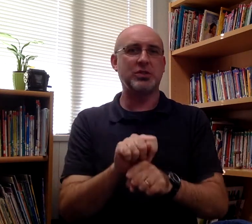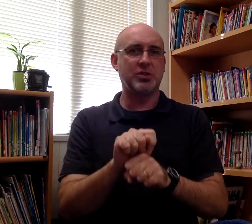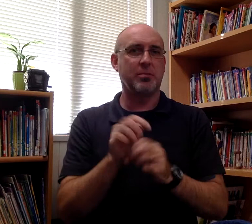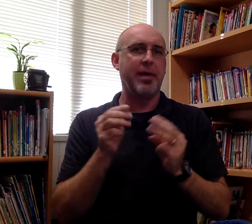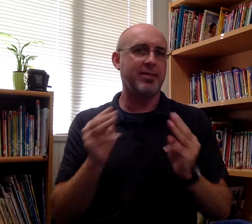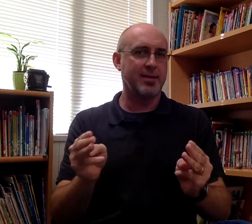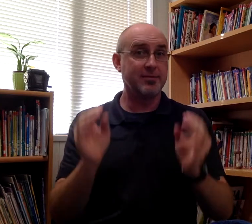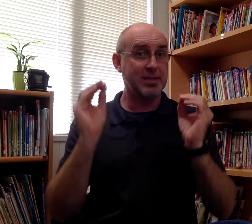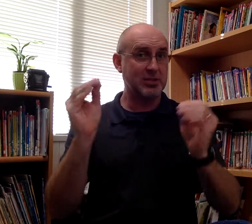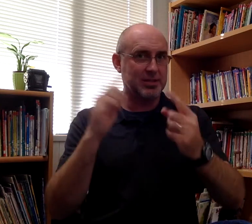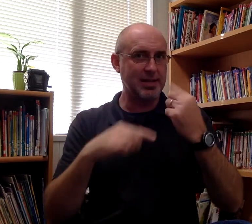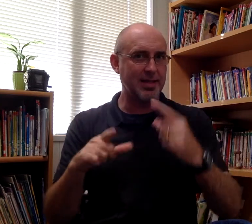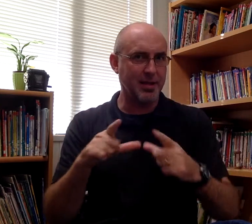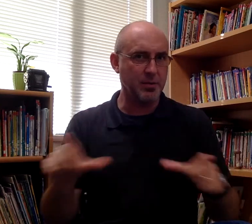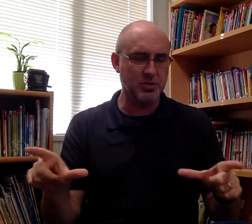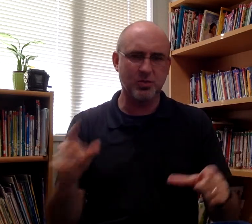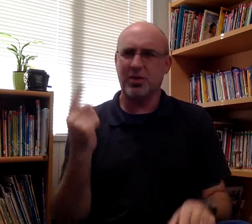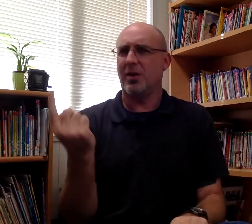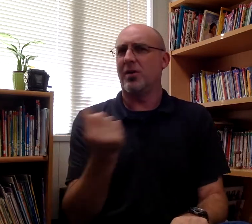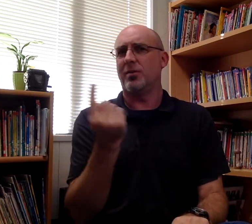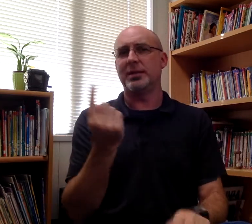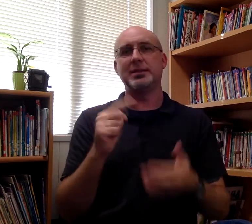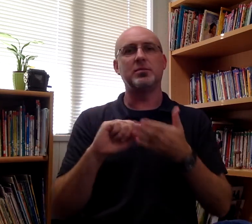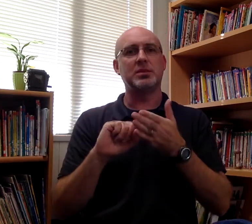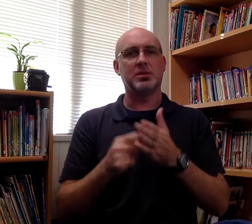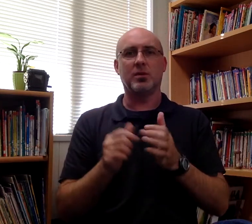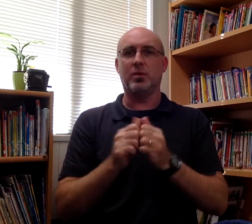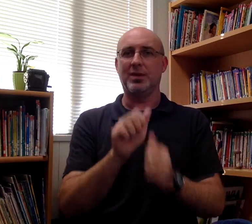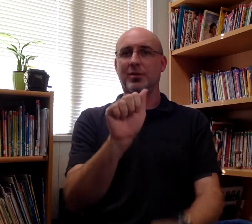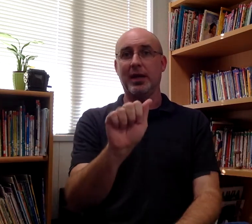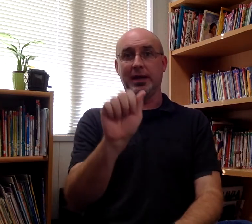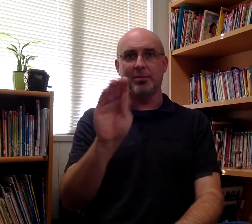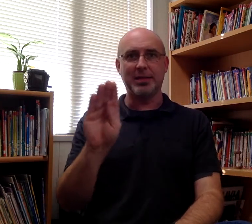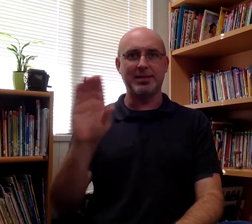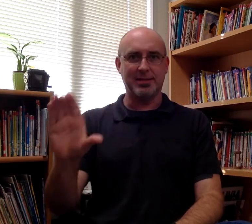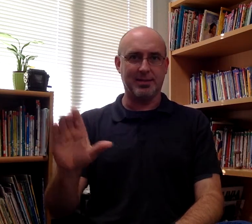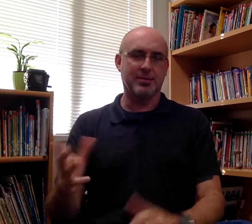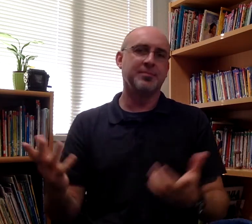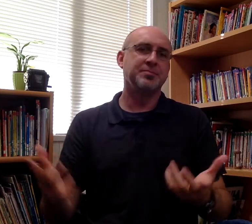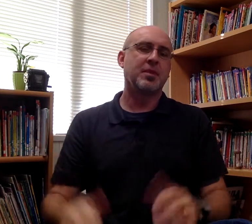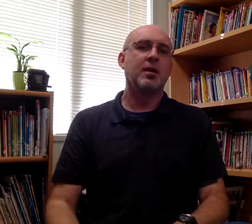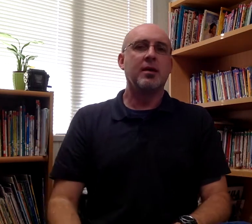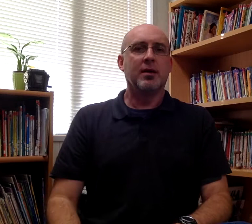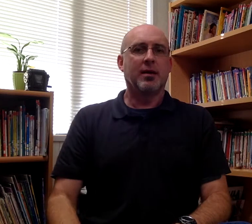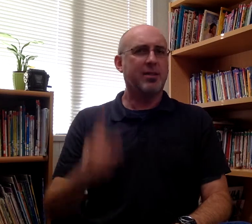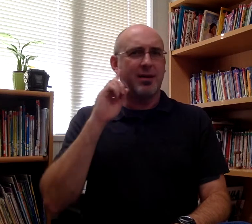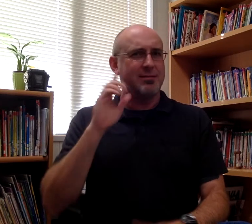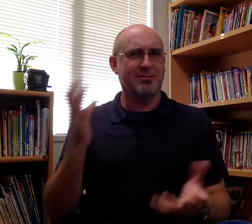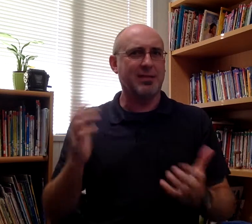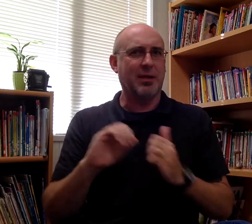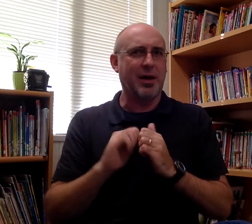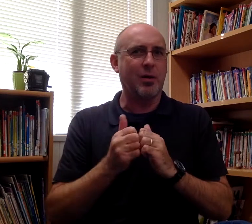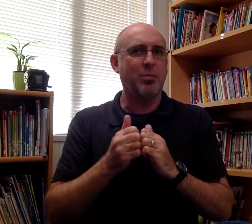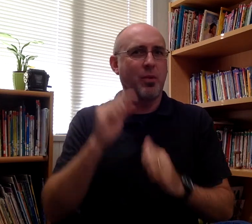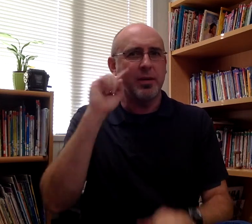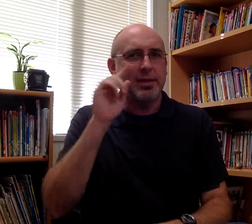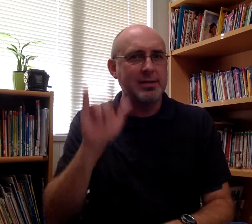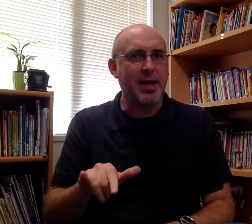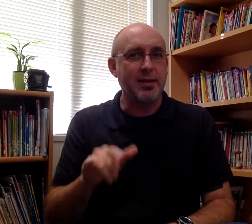traditional method of teaching sign language, which always seems to start with your ABCs. I thought, how boring is that? If I